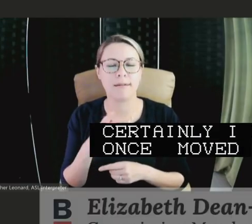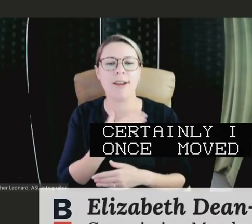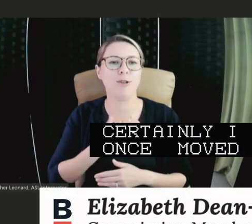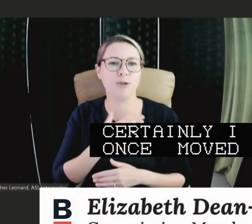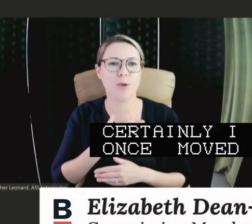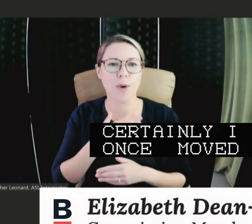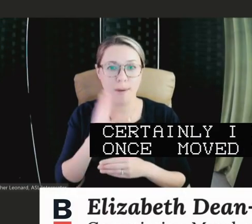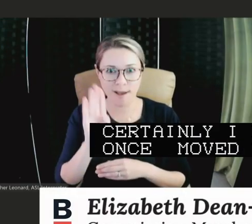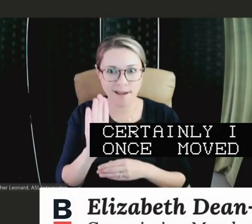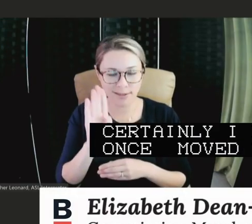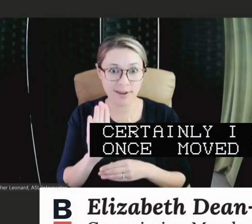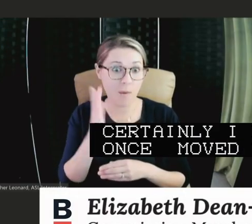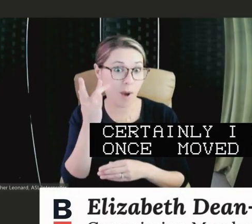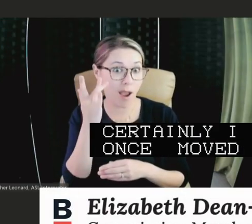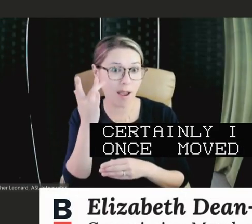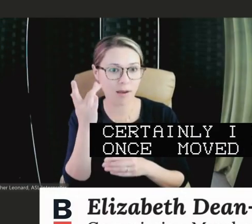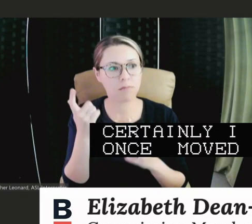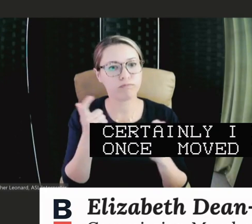Boston and